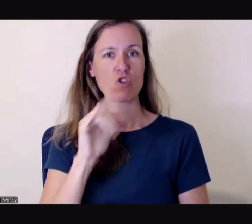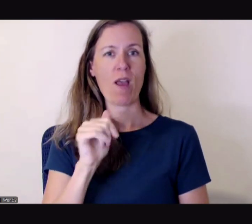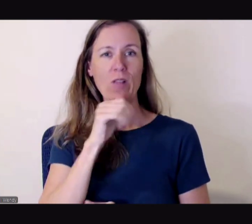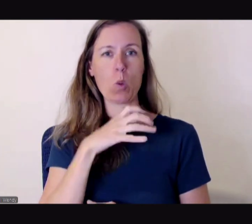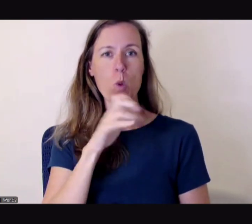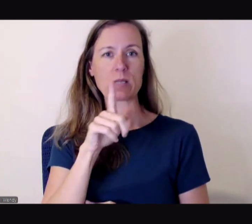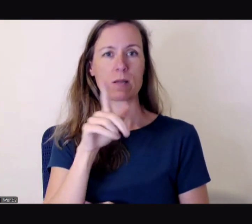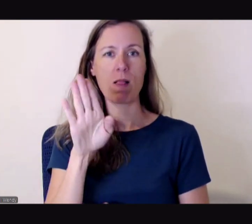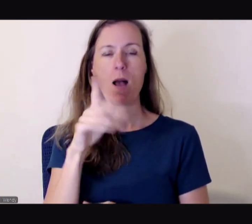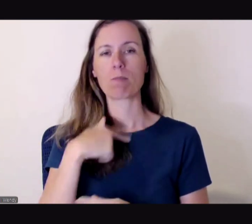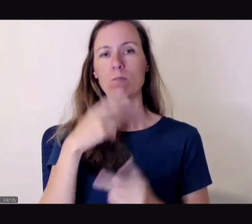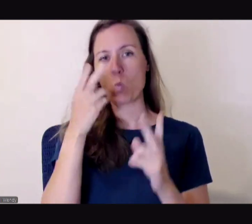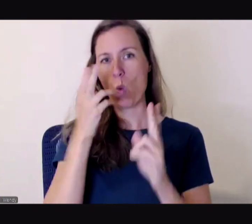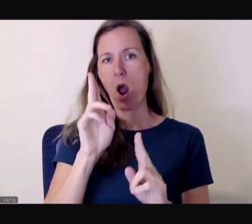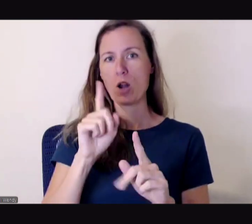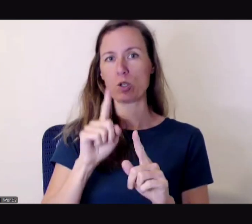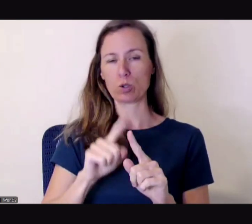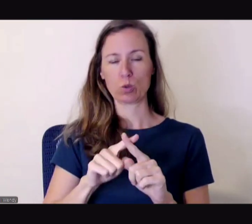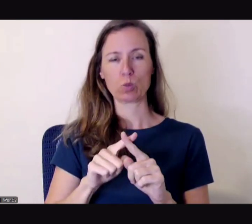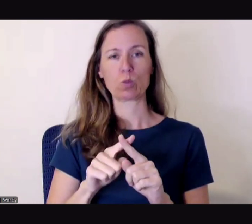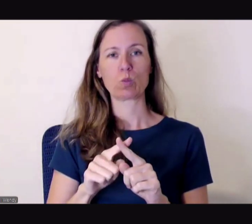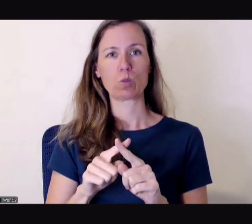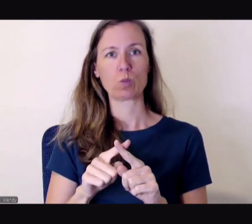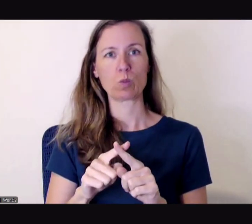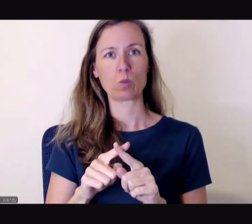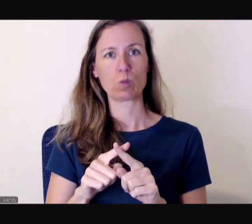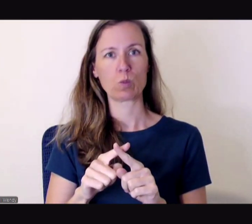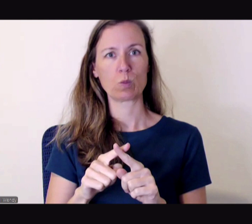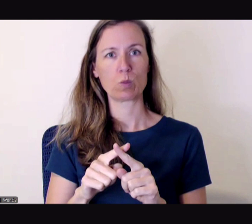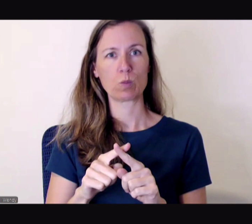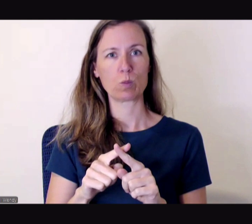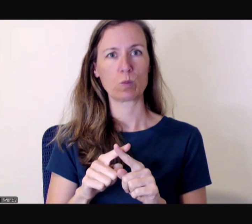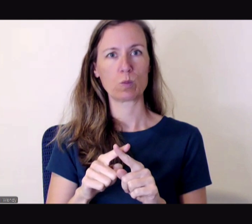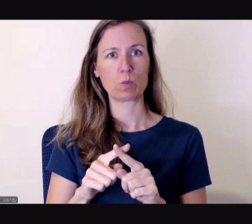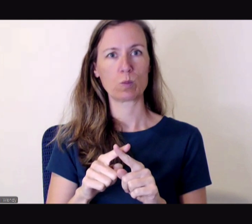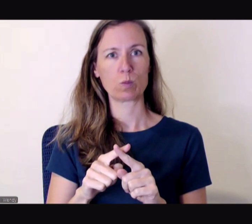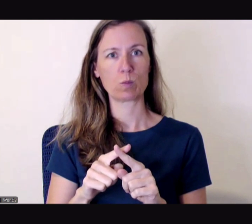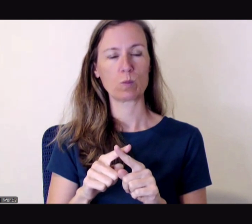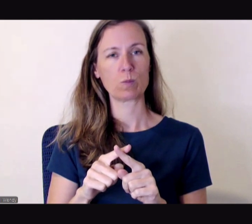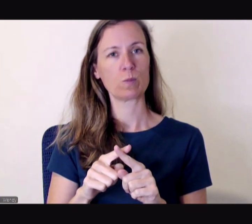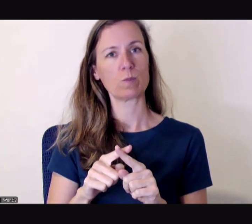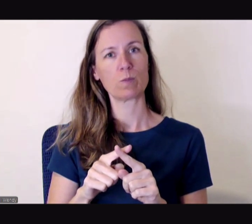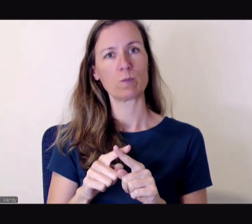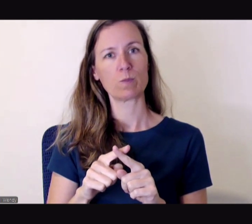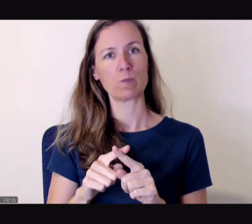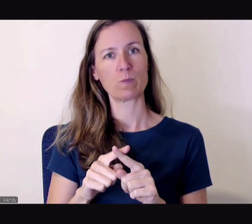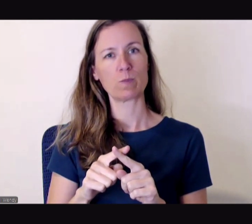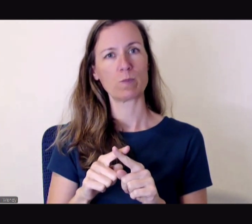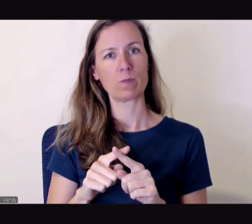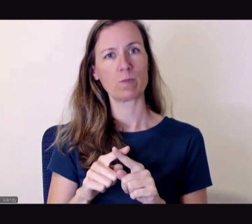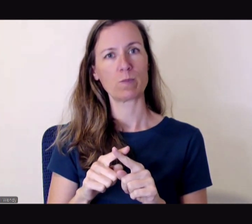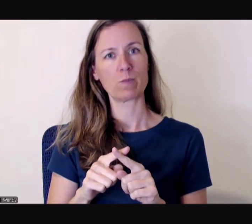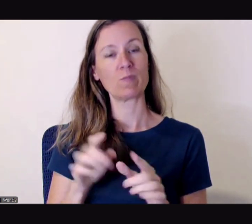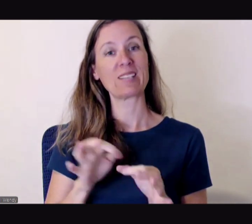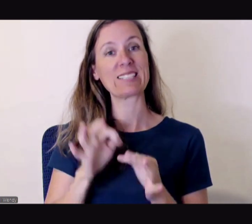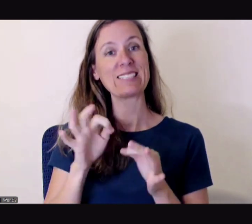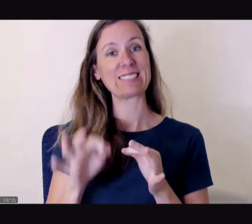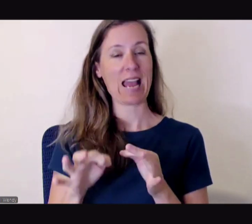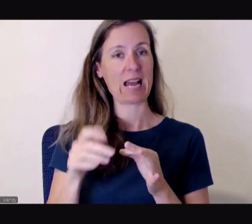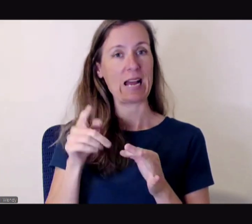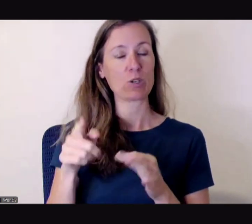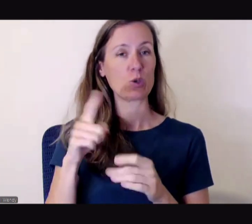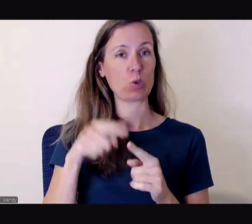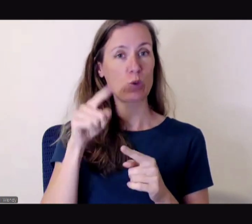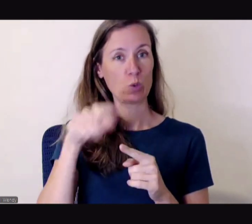extend you and your family to everybody on the council, and honorary membership during your